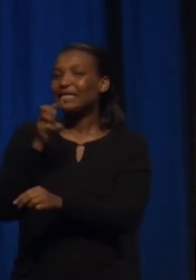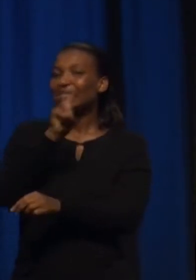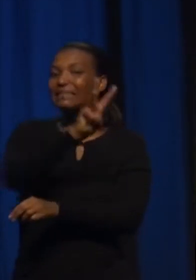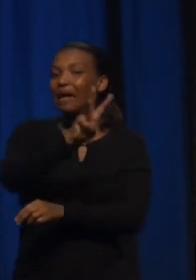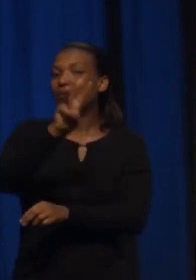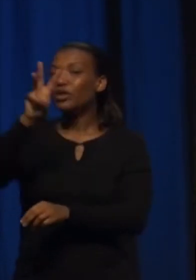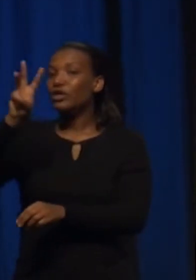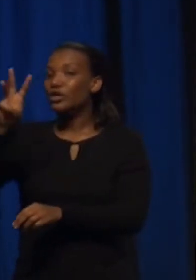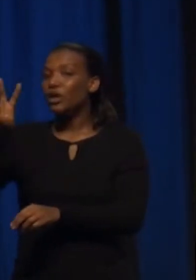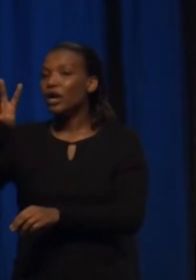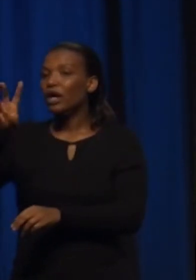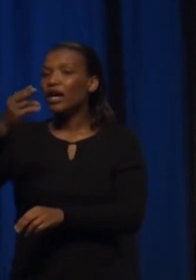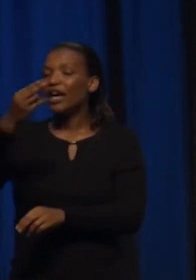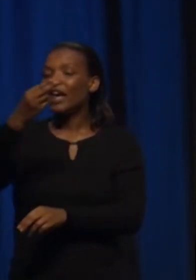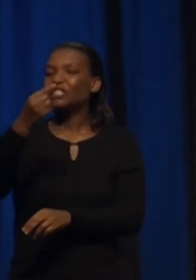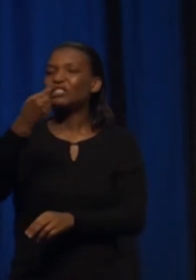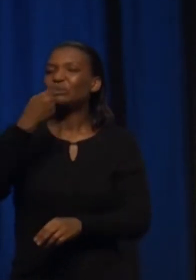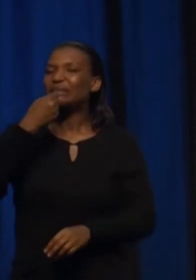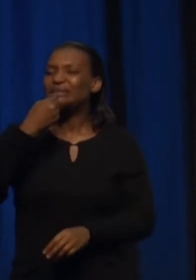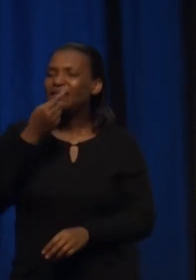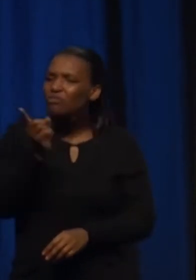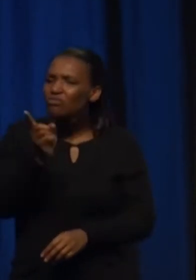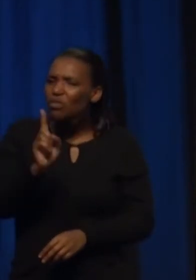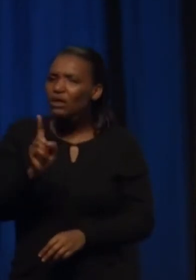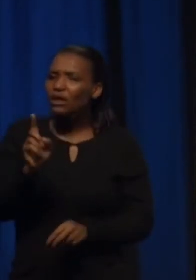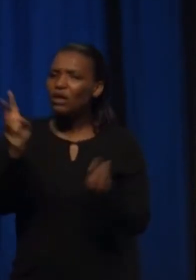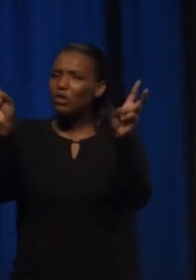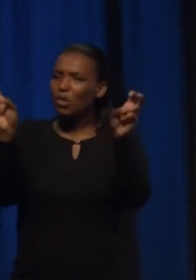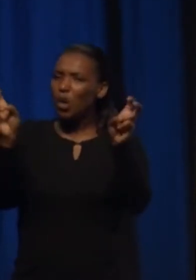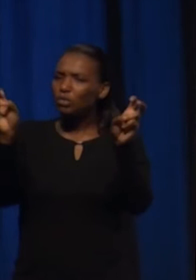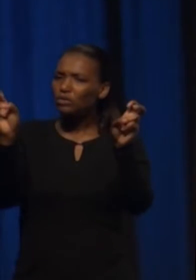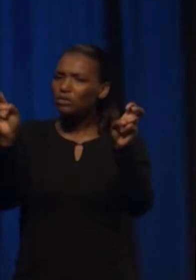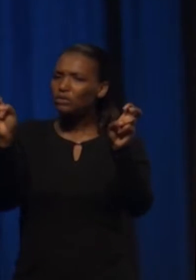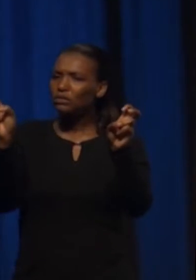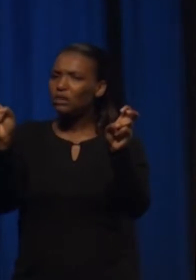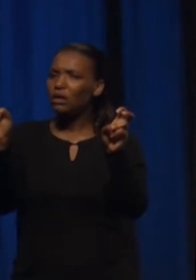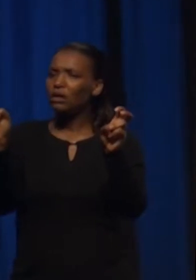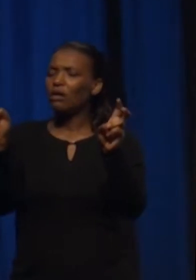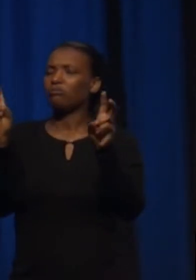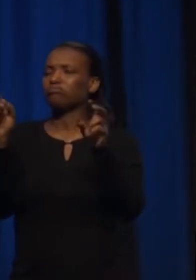W.H. Auden, who said, quote unquote,